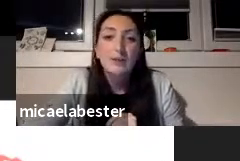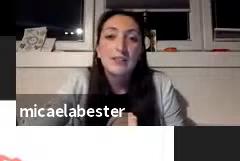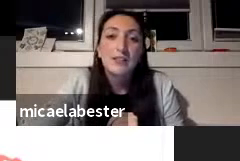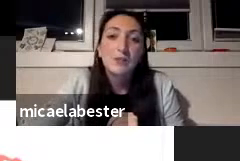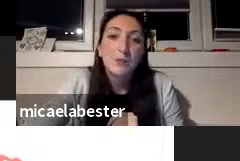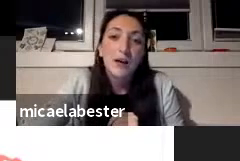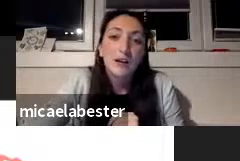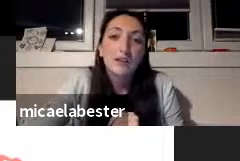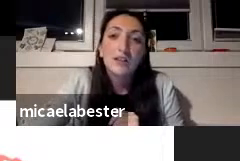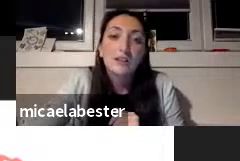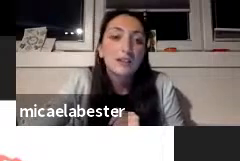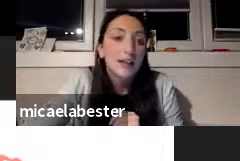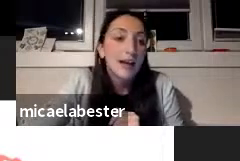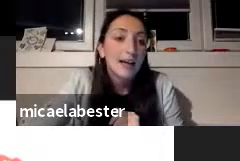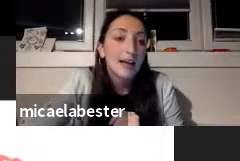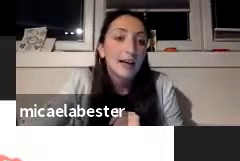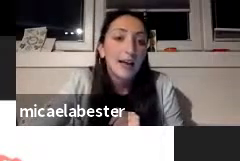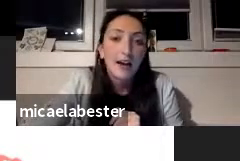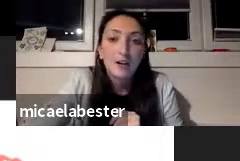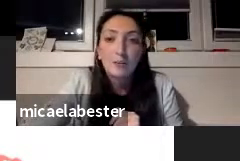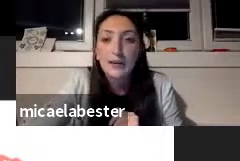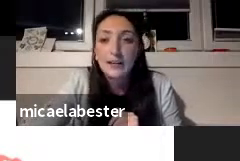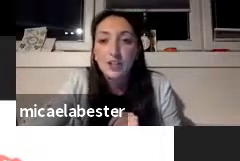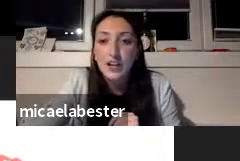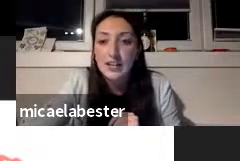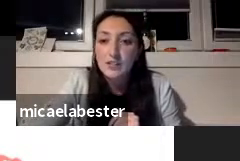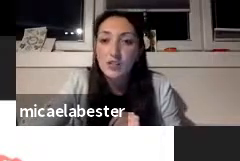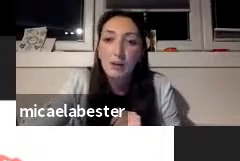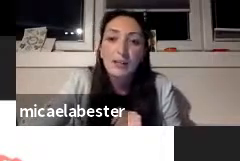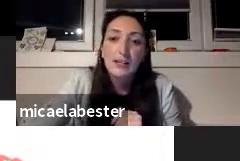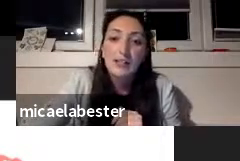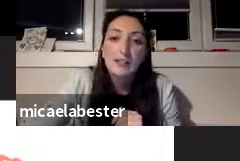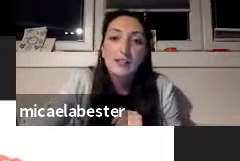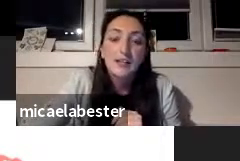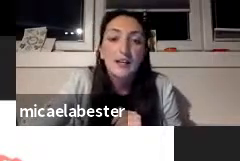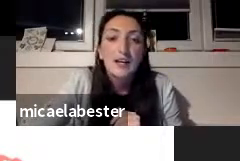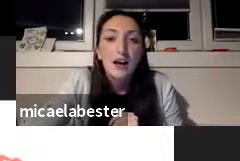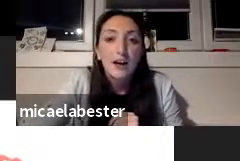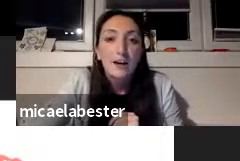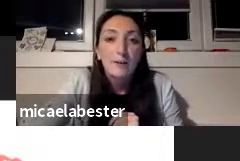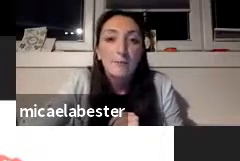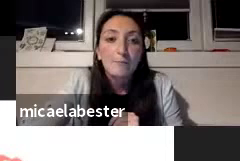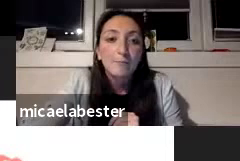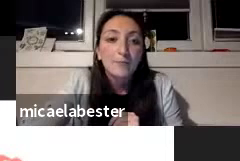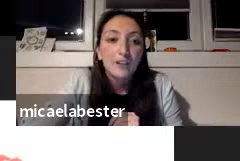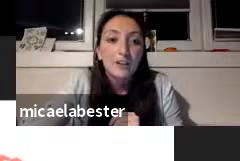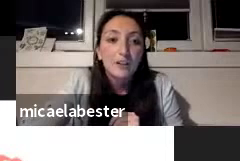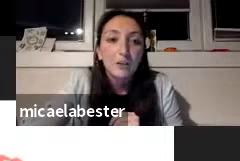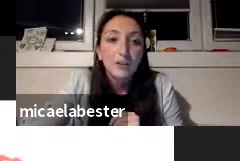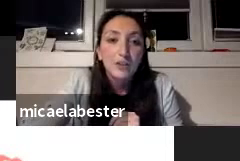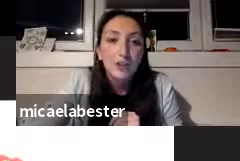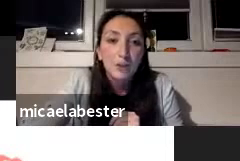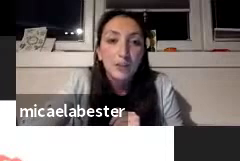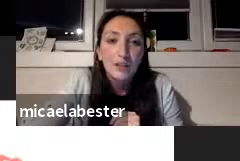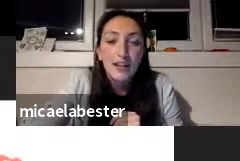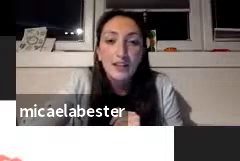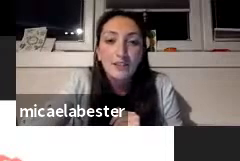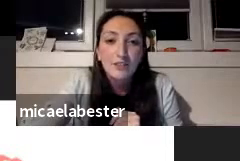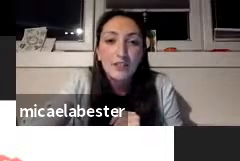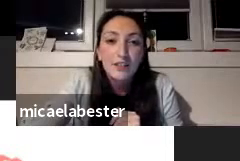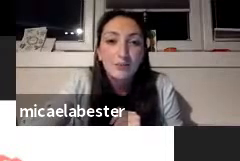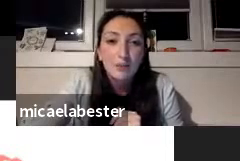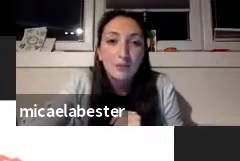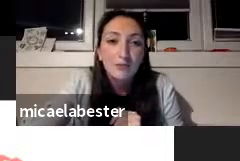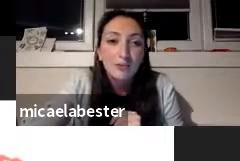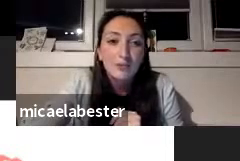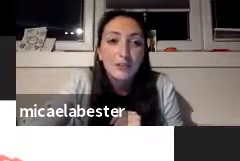little families as well, like Arabic, Chinese, Japanese, and German. I hadn't